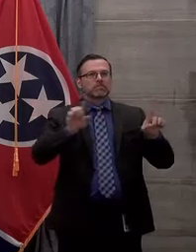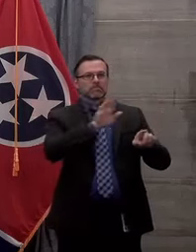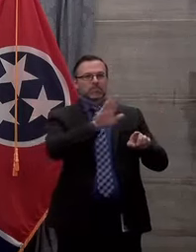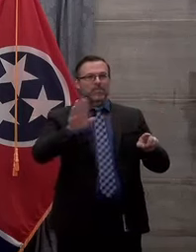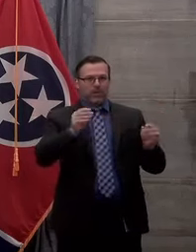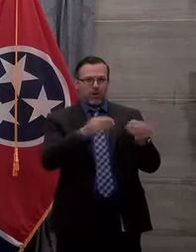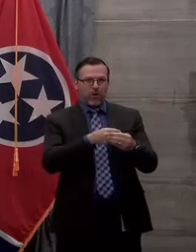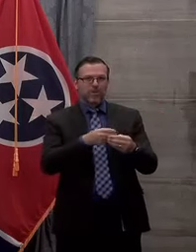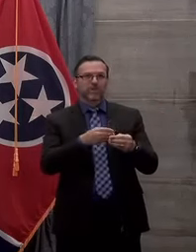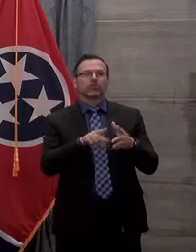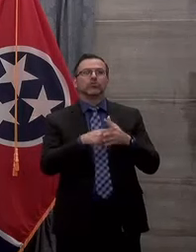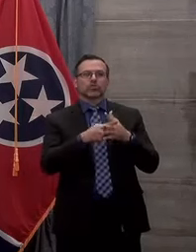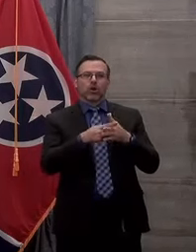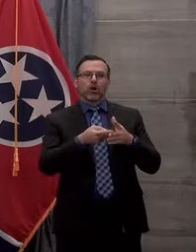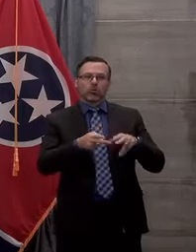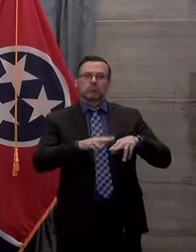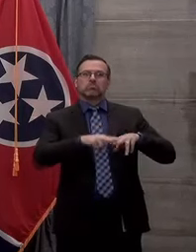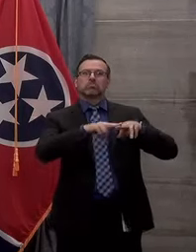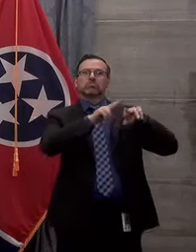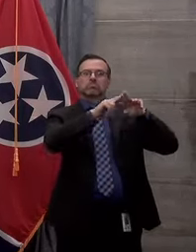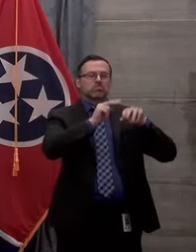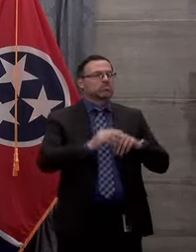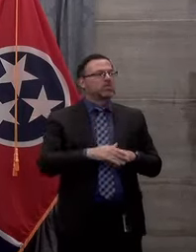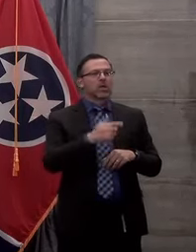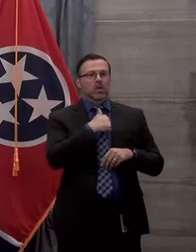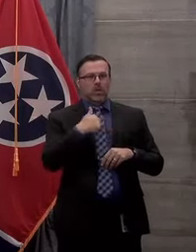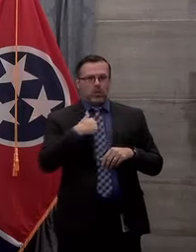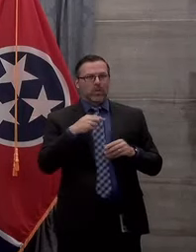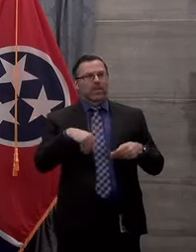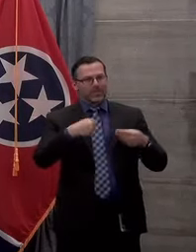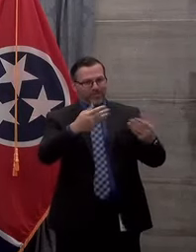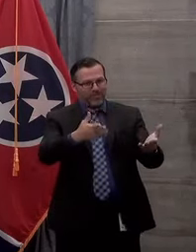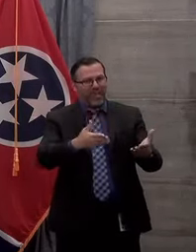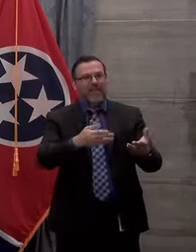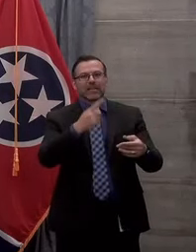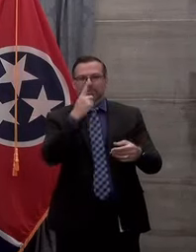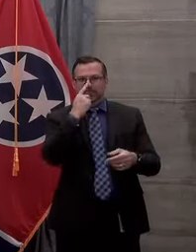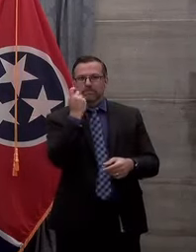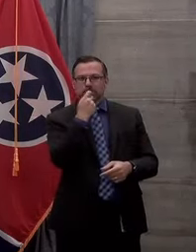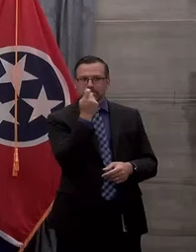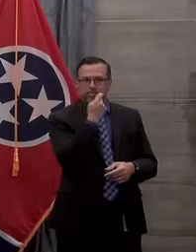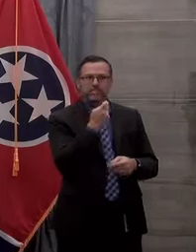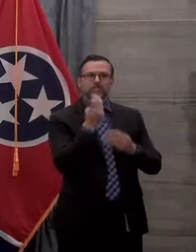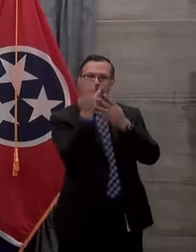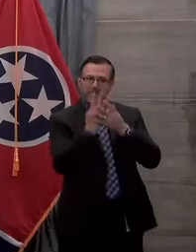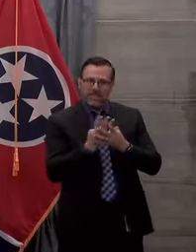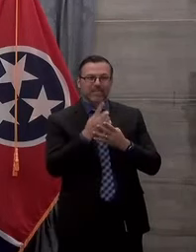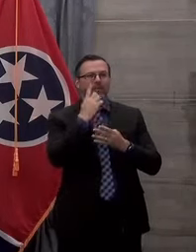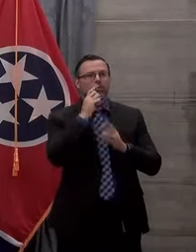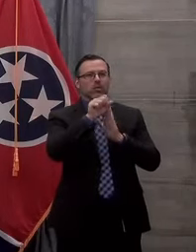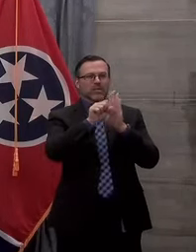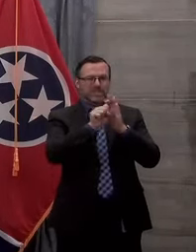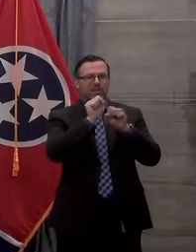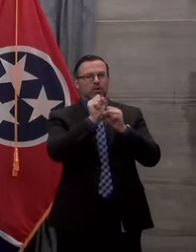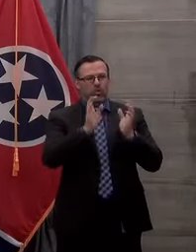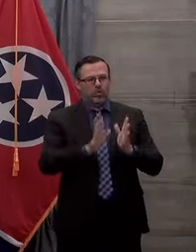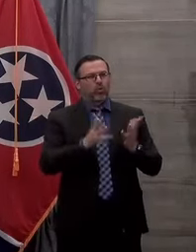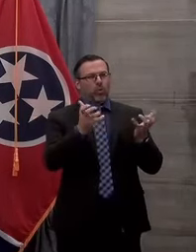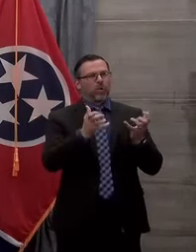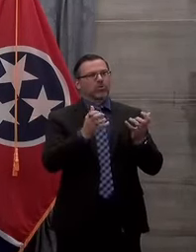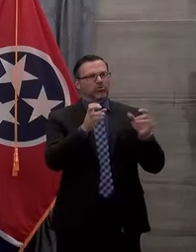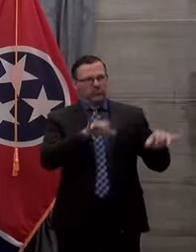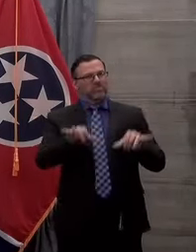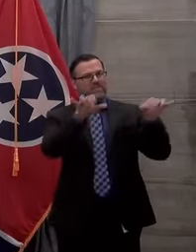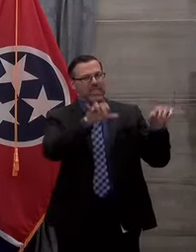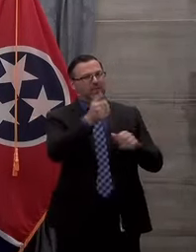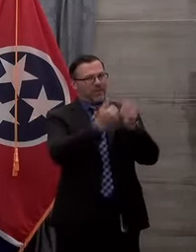and we offered testing to state workers. We want to do the same thing for industries all across the state. So our unified